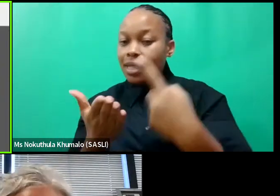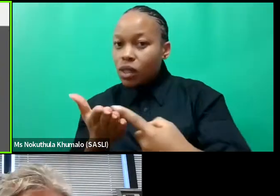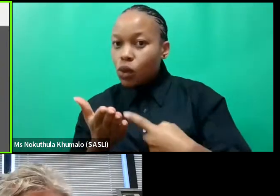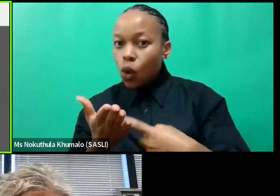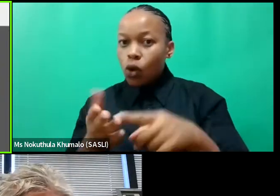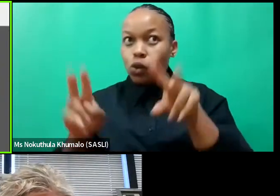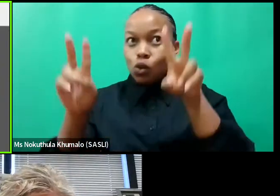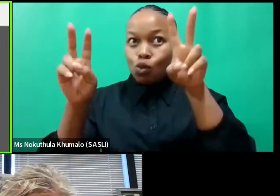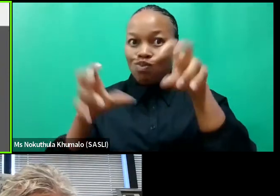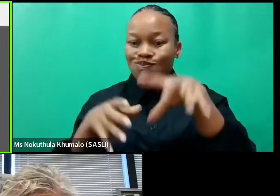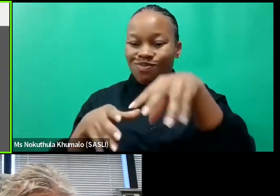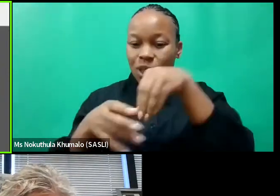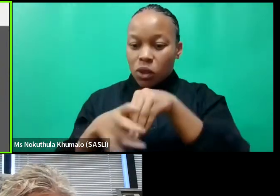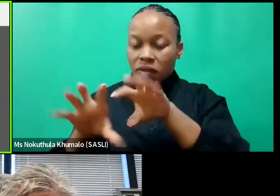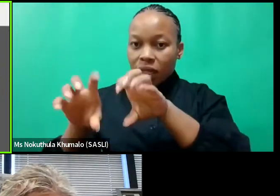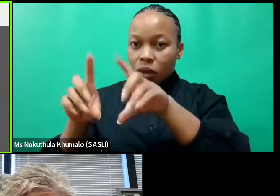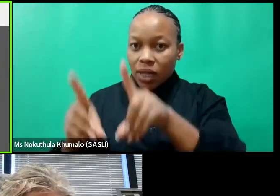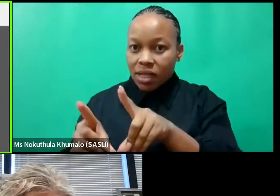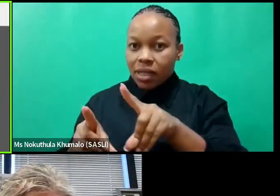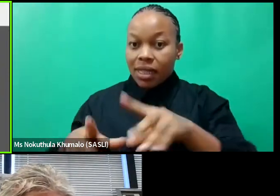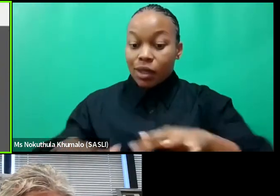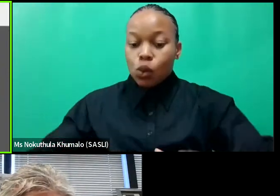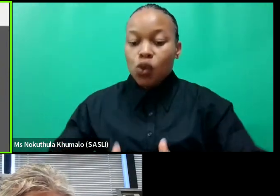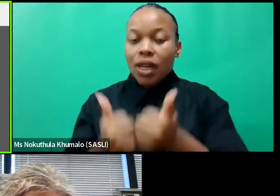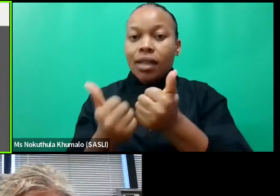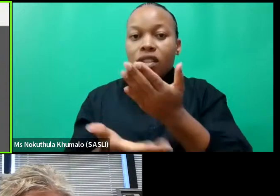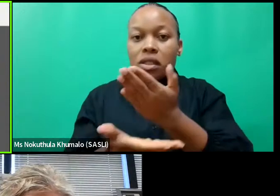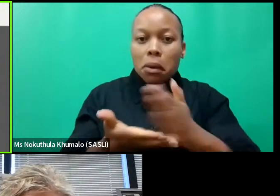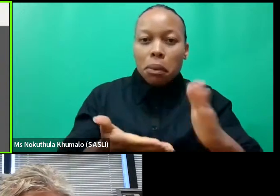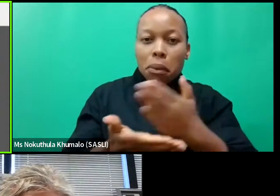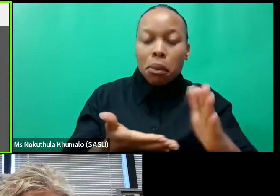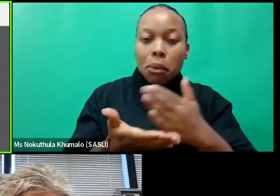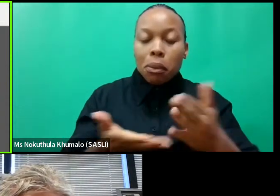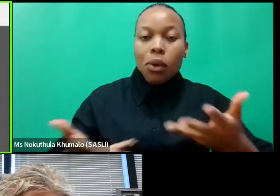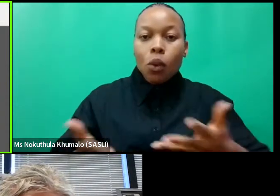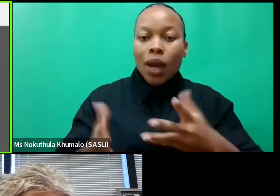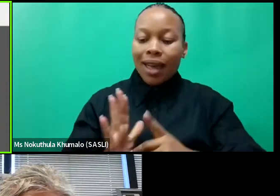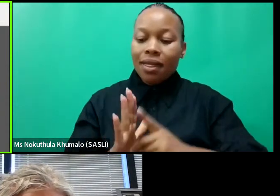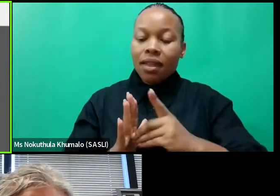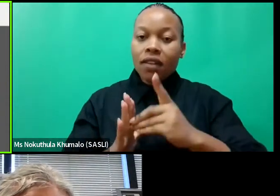and addressing the challenges in developing contexts.